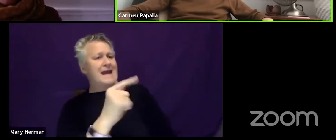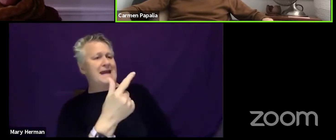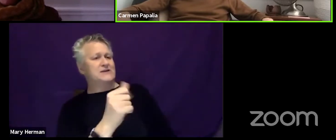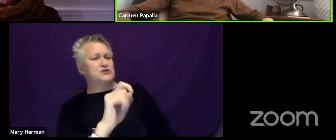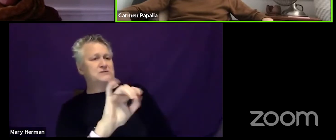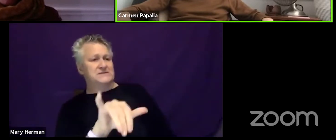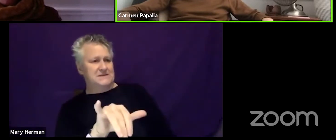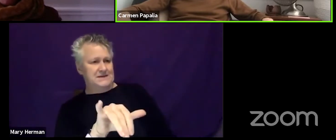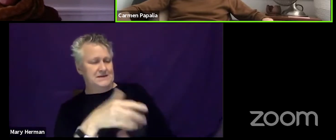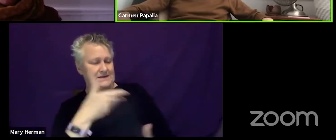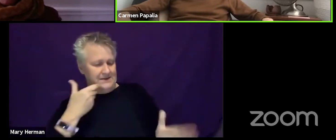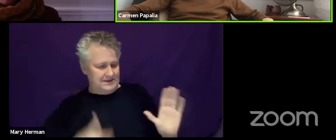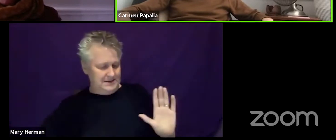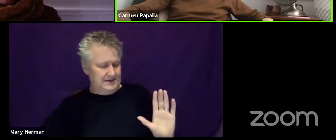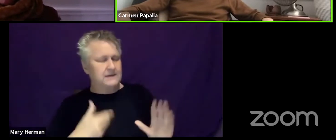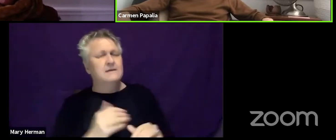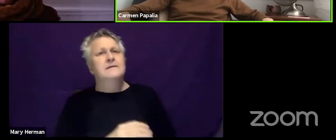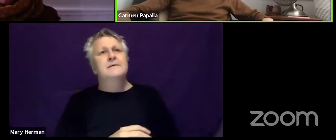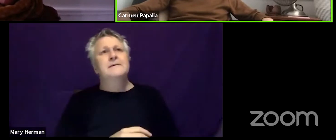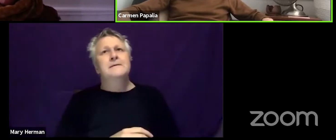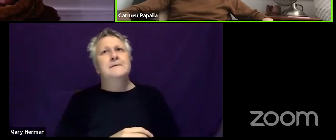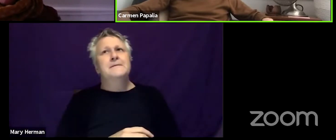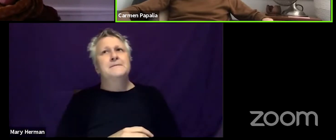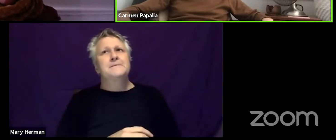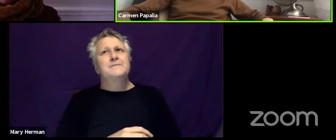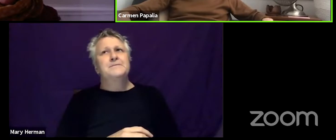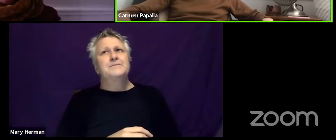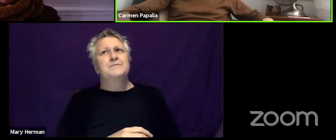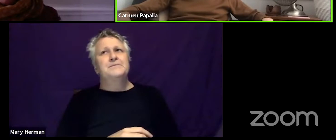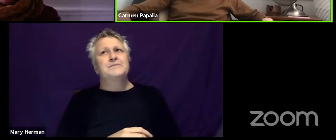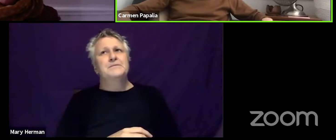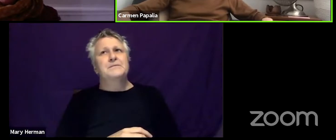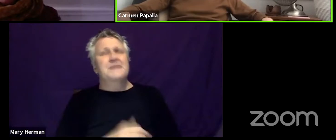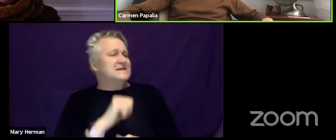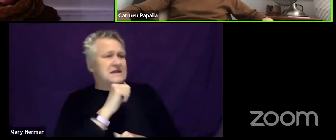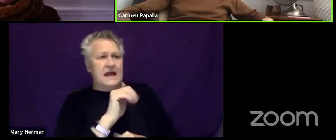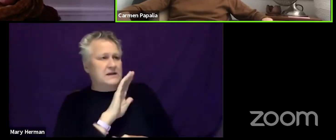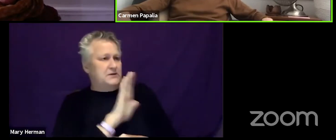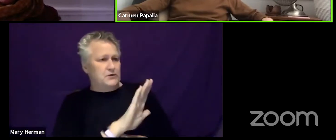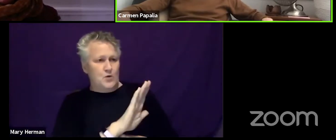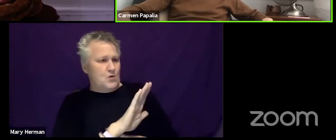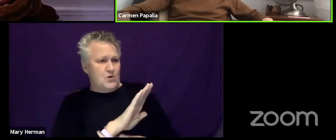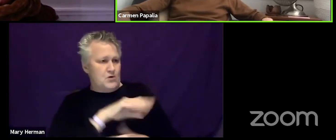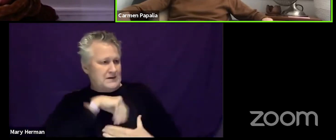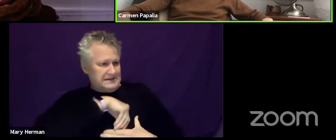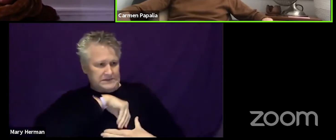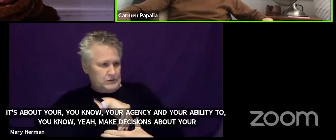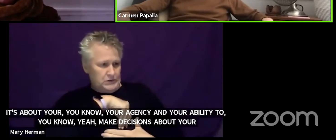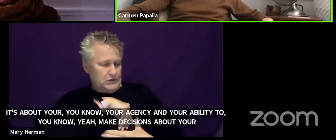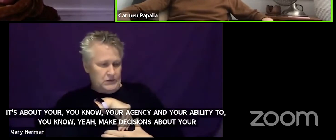yeah, make decisions about your life, your ability to participate in public life.